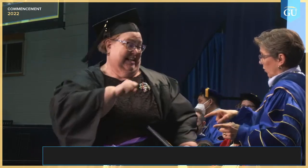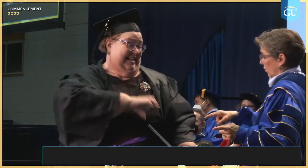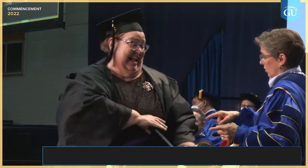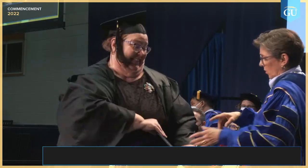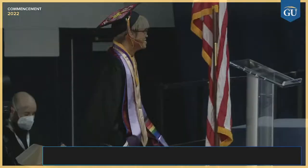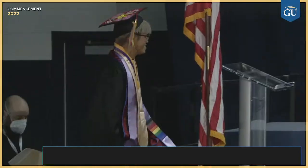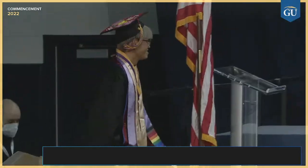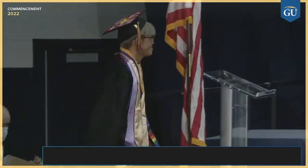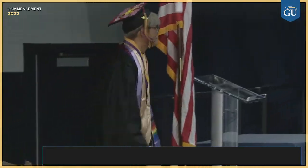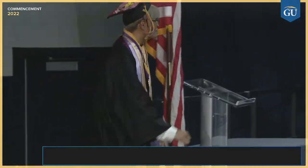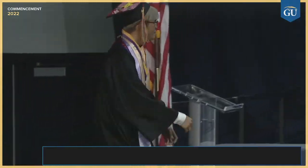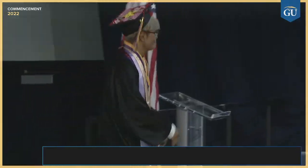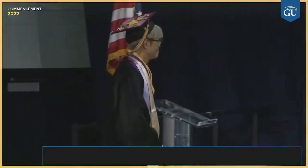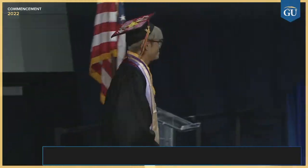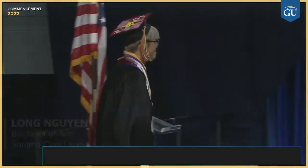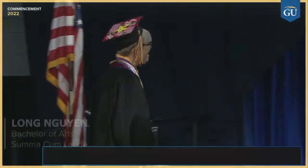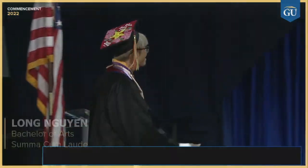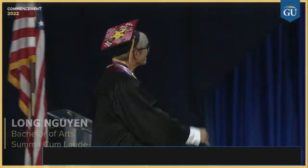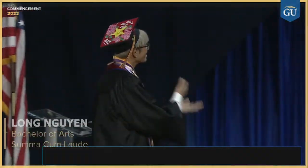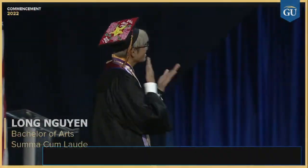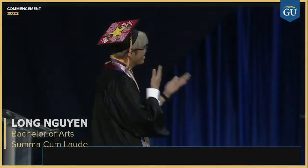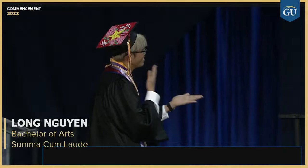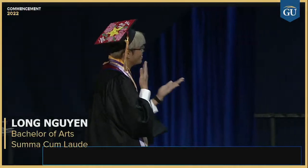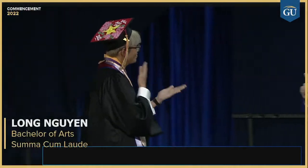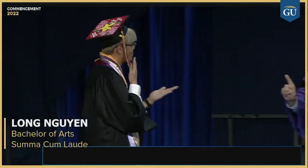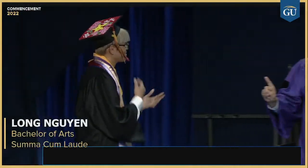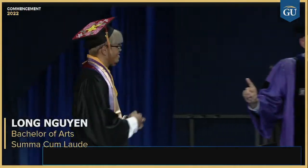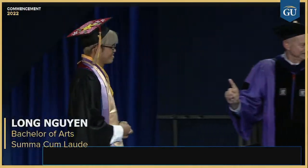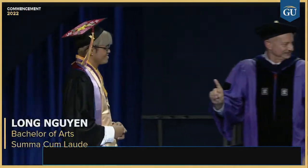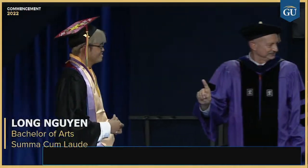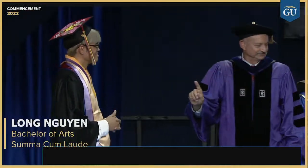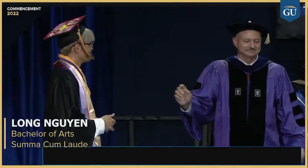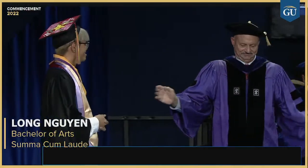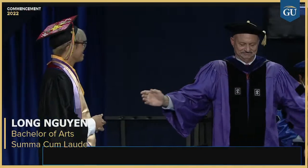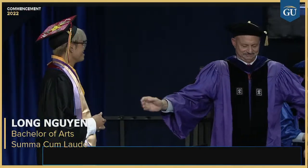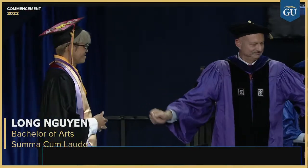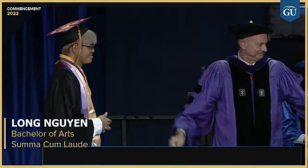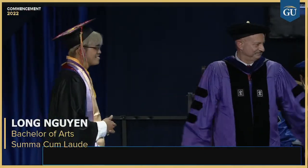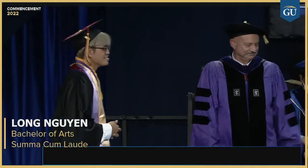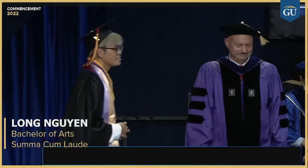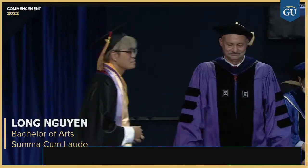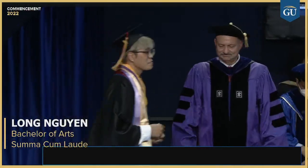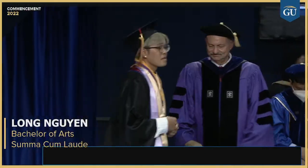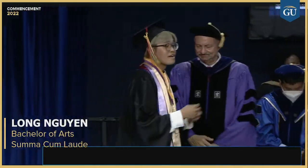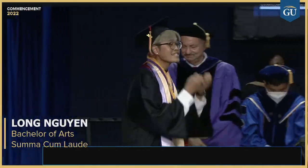Long Nguyen, Bachelor of Arts, summa cum laude.